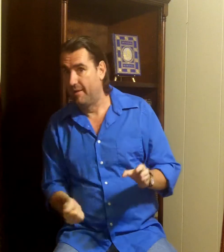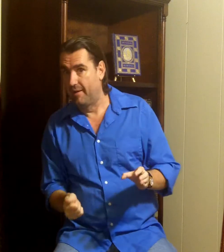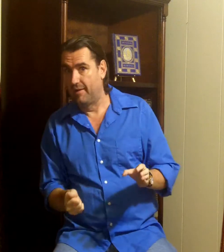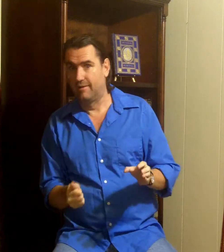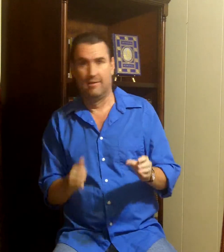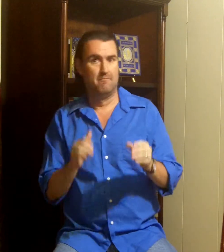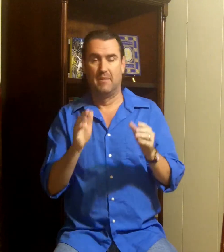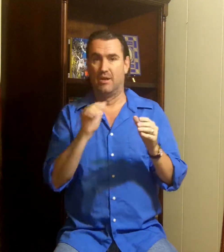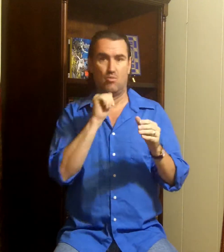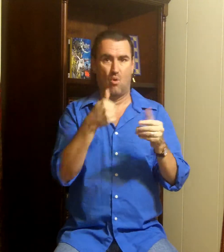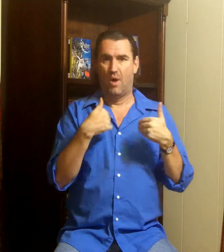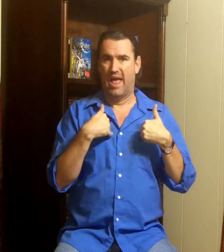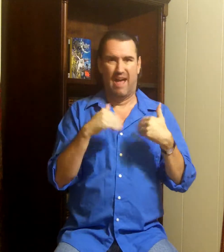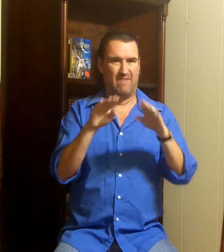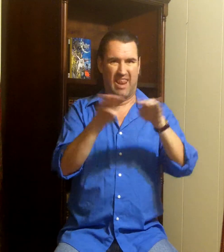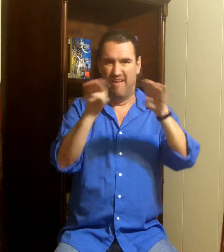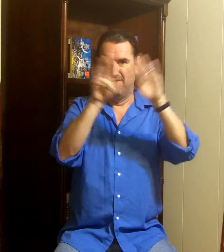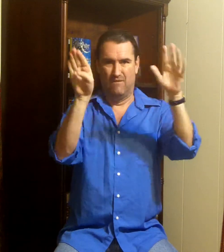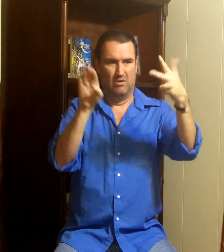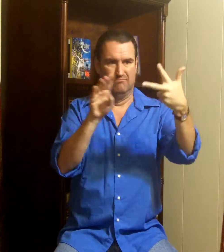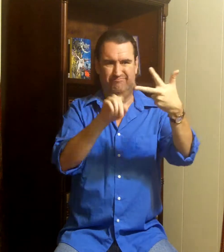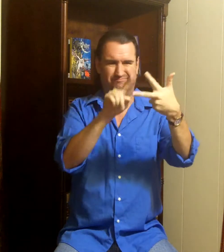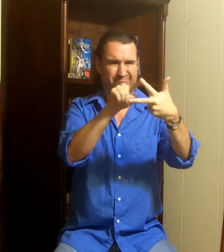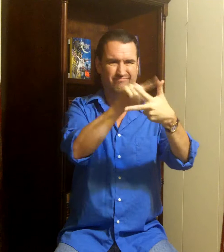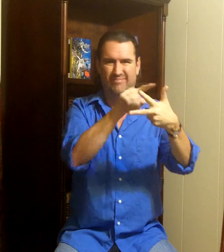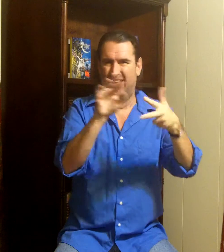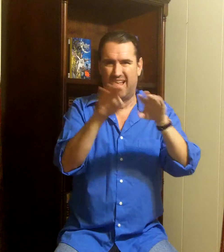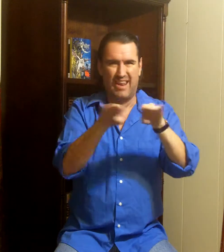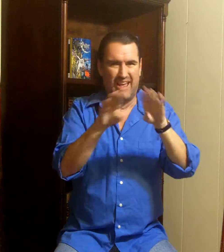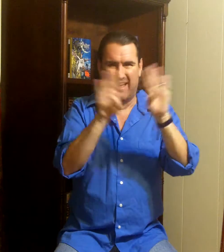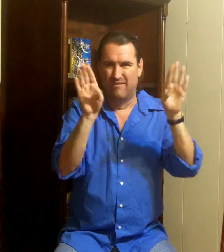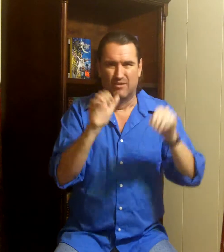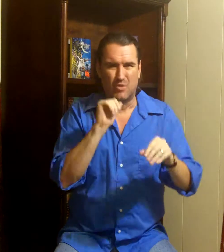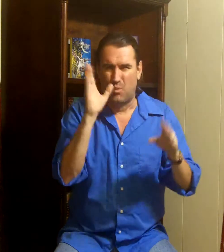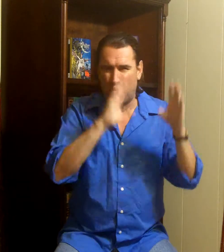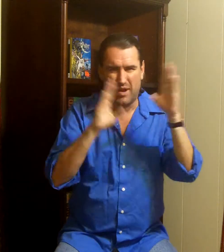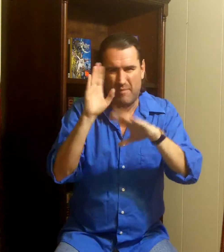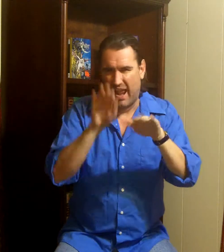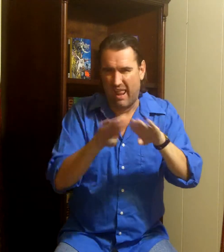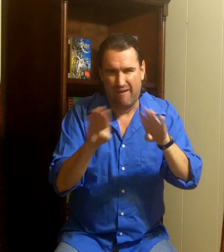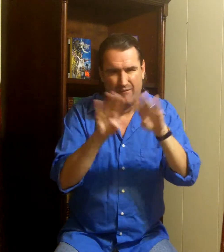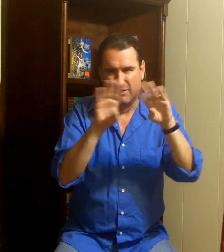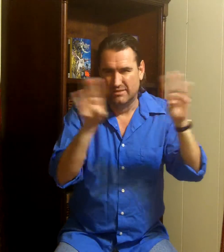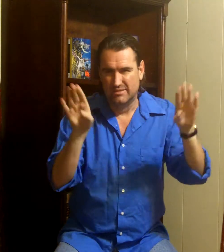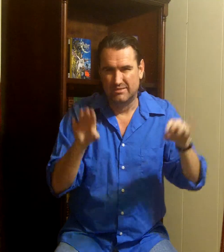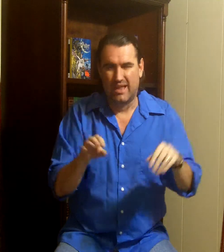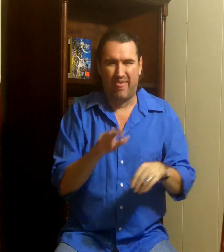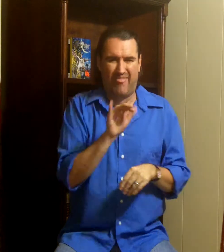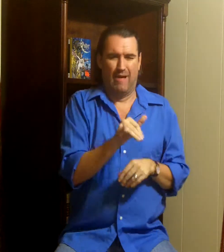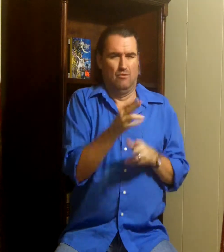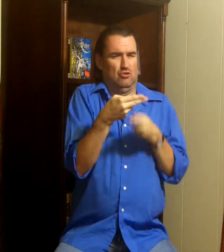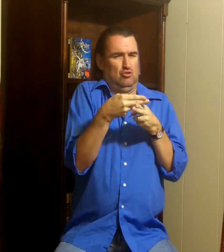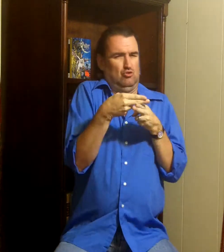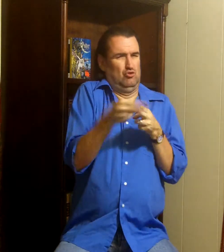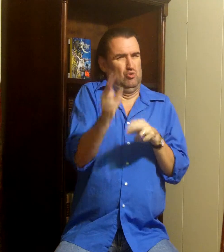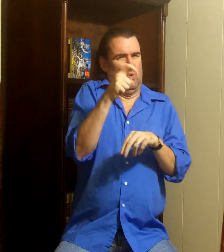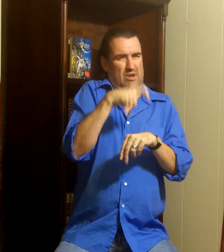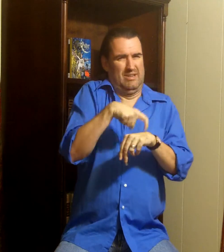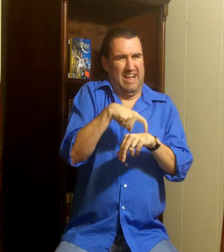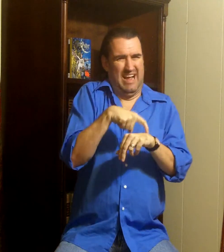Don't let that bother you or worry you. RID, aside from this short period of time where they had those levels, which was really